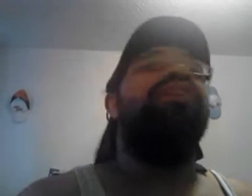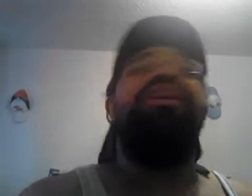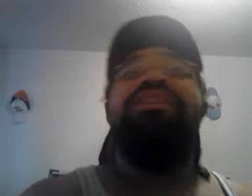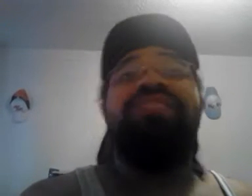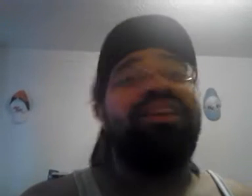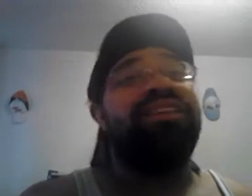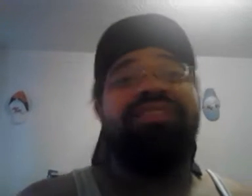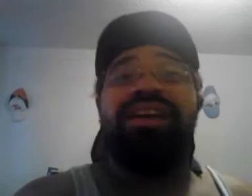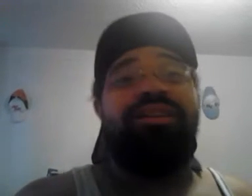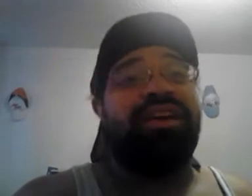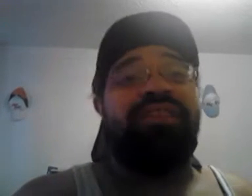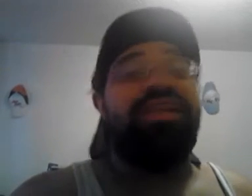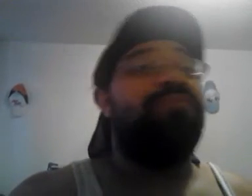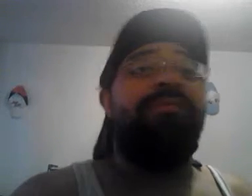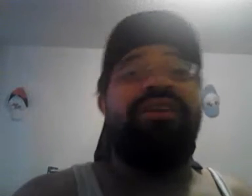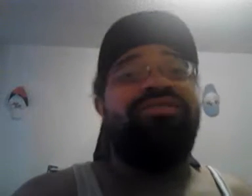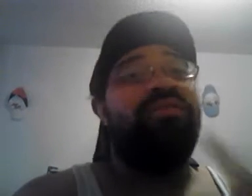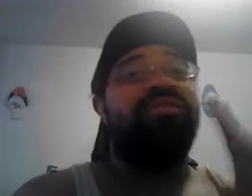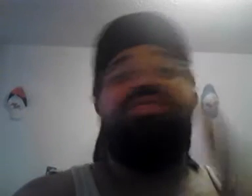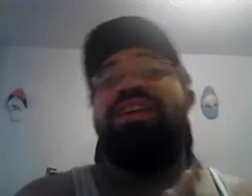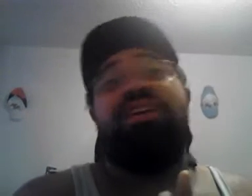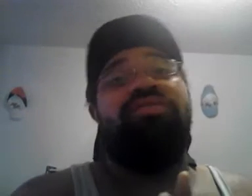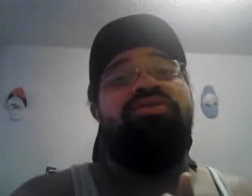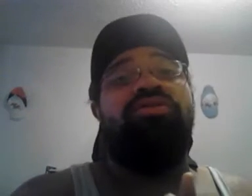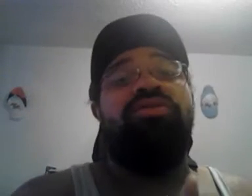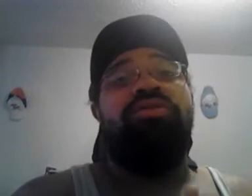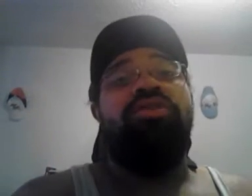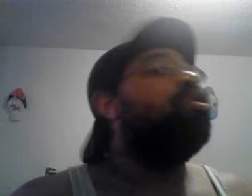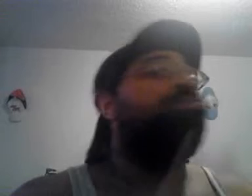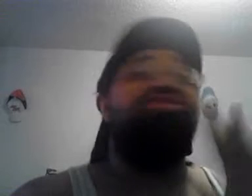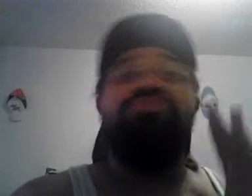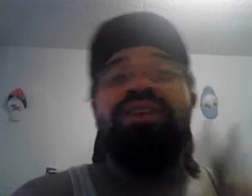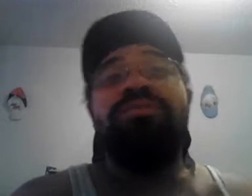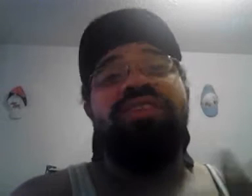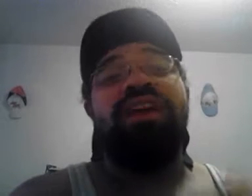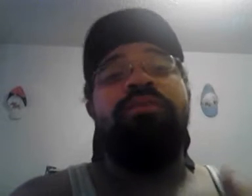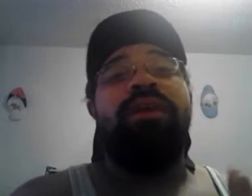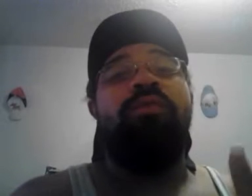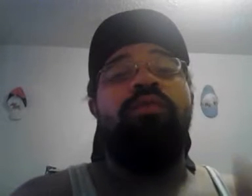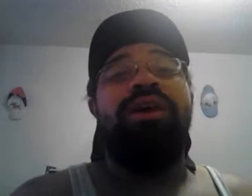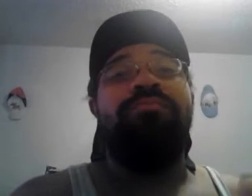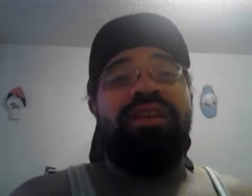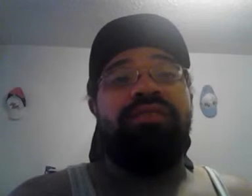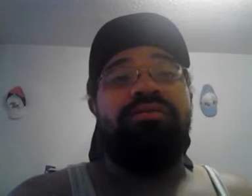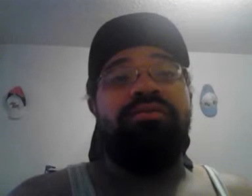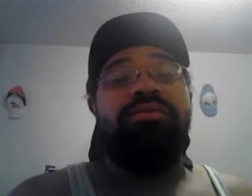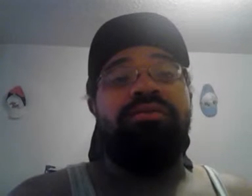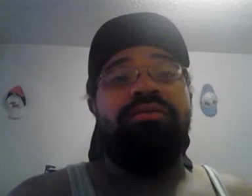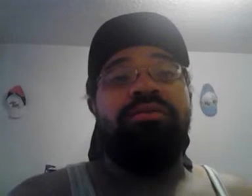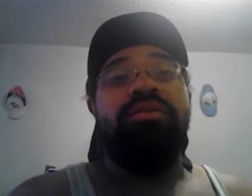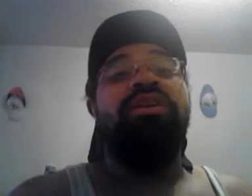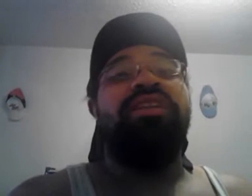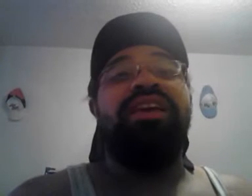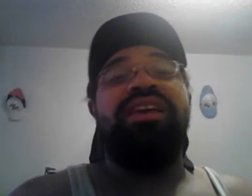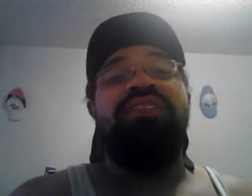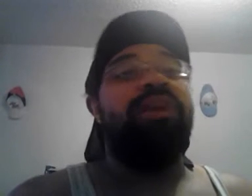these kids nowadays, they rap about different things, but you never thought about 1 minute that kids rap